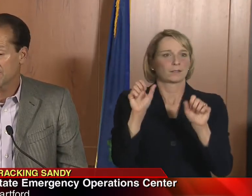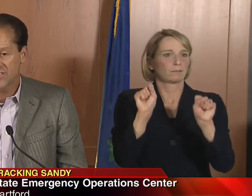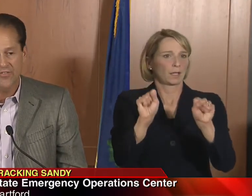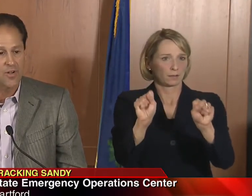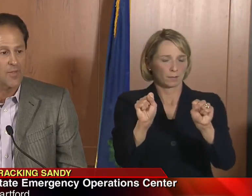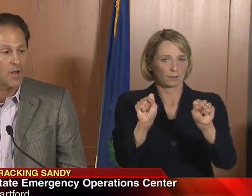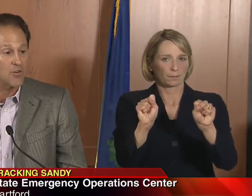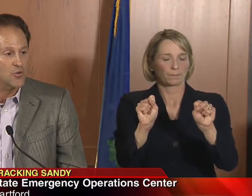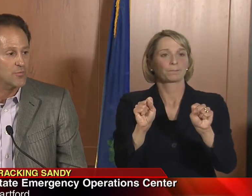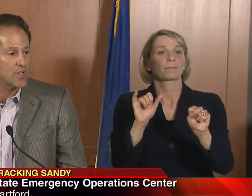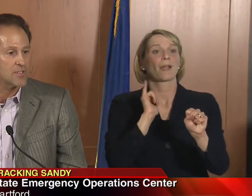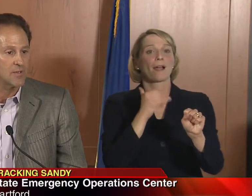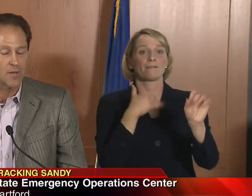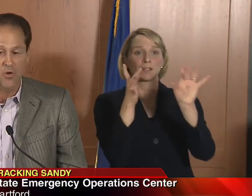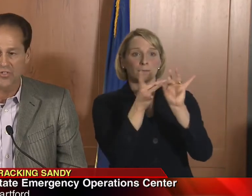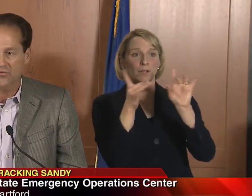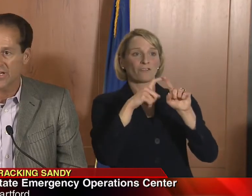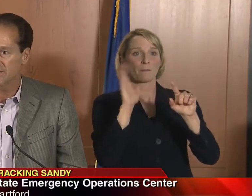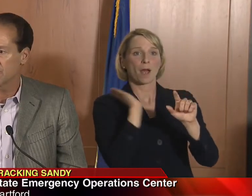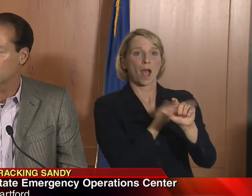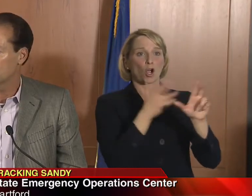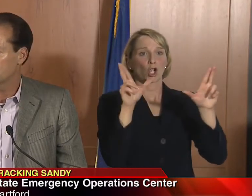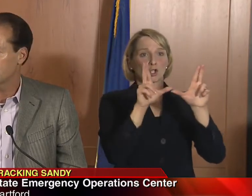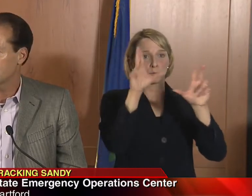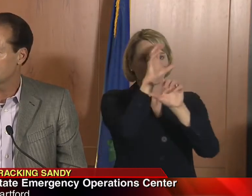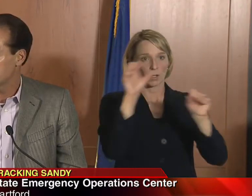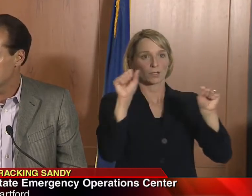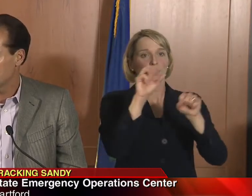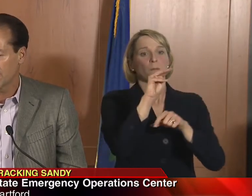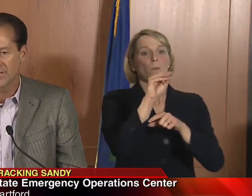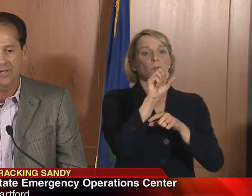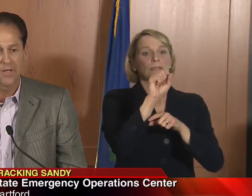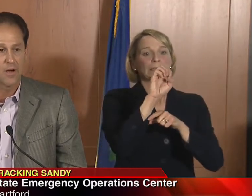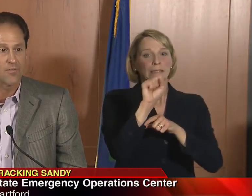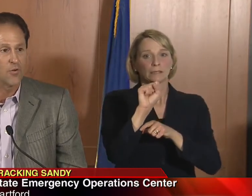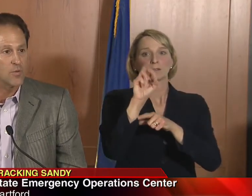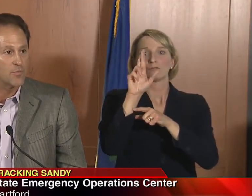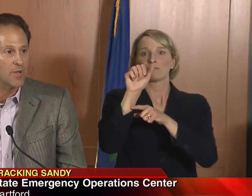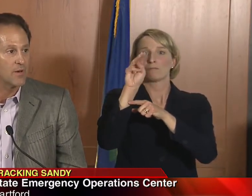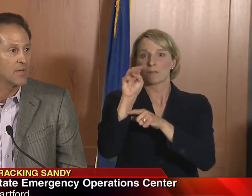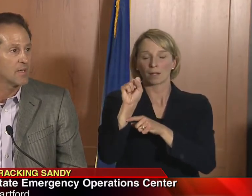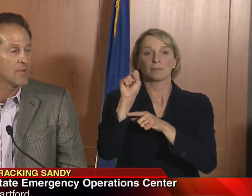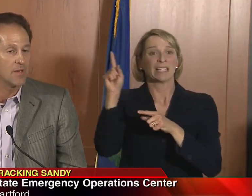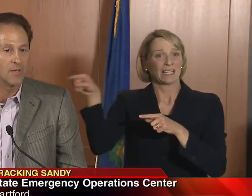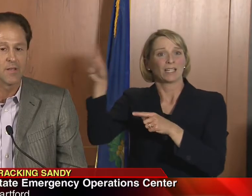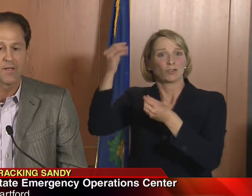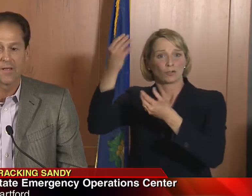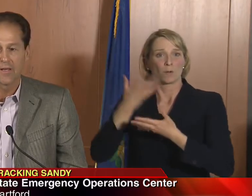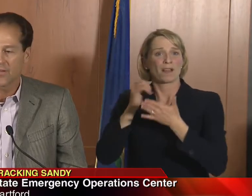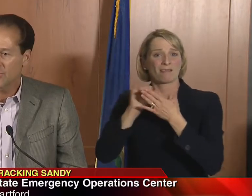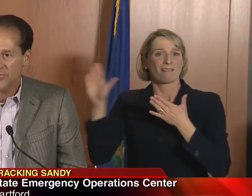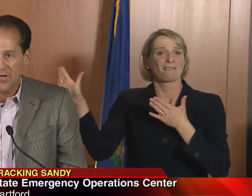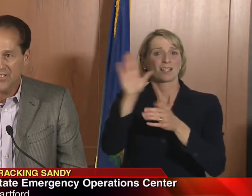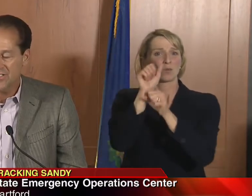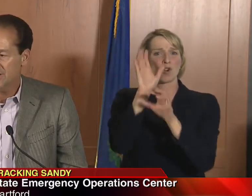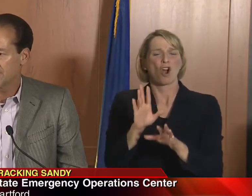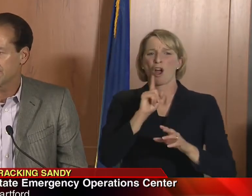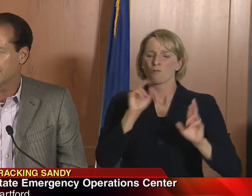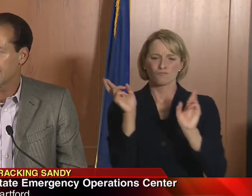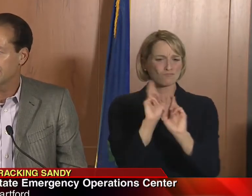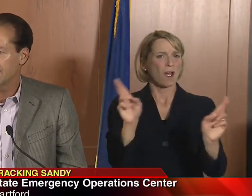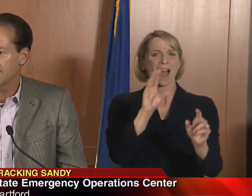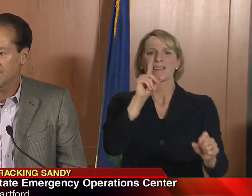a message from our union president, Moses Rands, who said that his people are fully prepared and committed. Their preparation